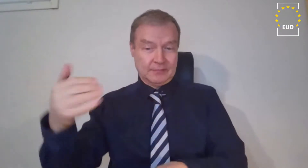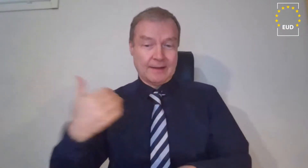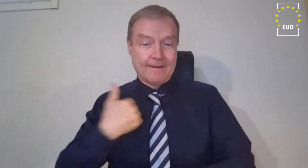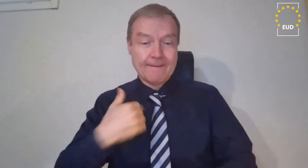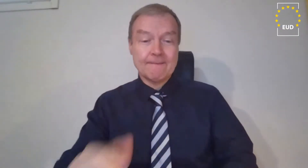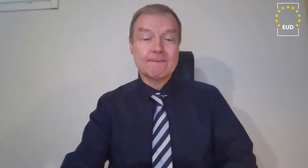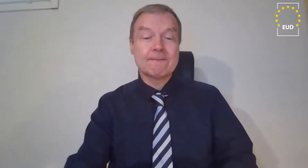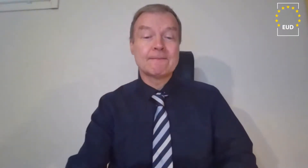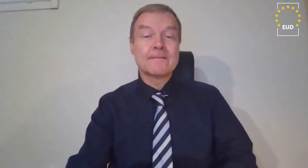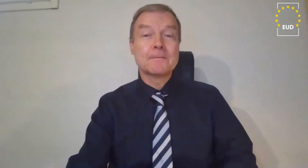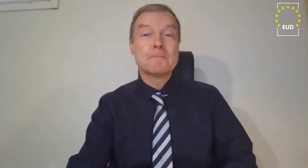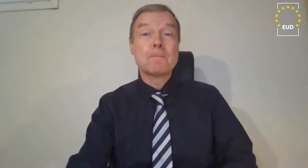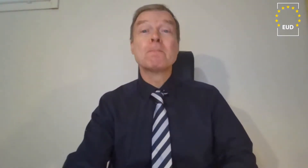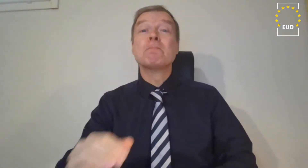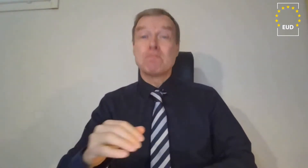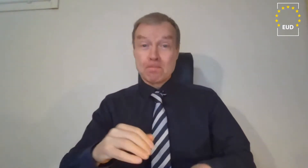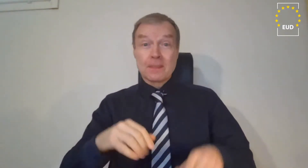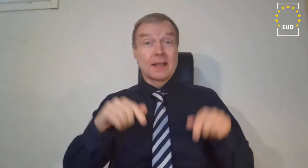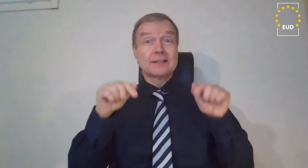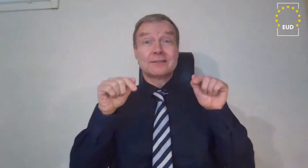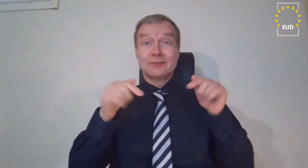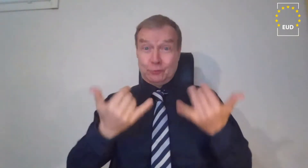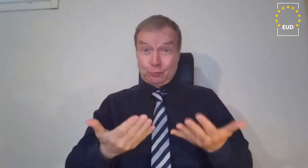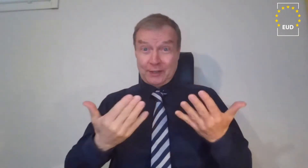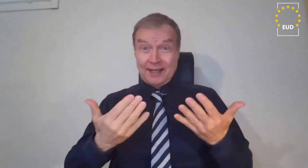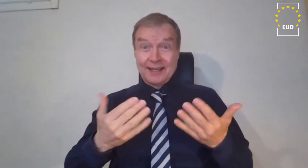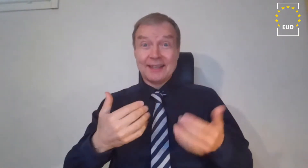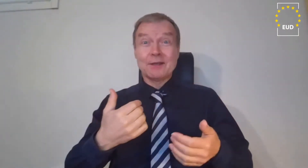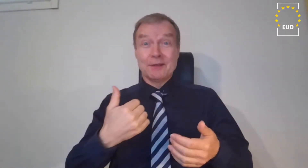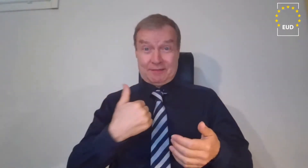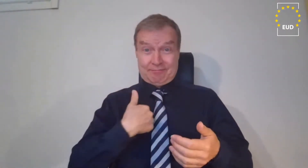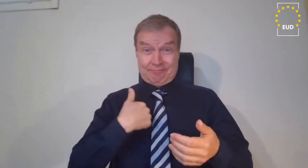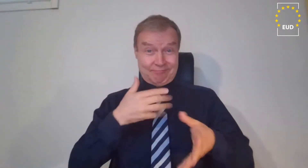And also the transcripts of the webinar will be posted on the EUD website.